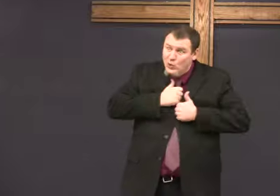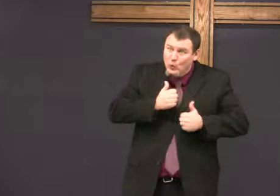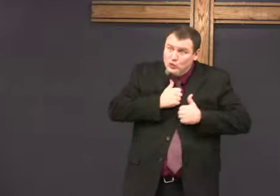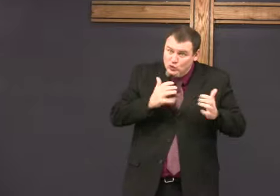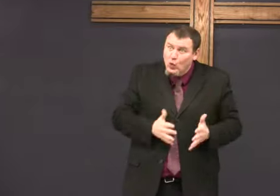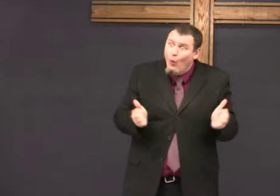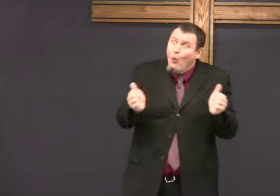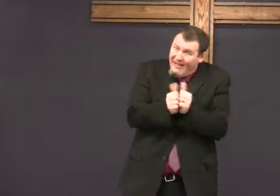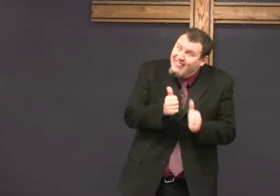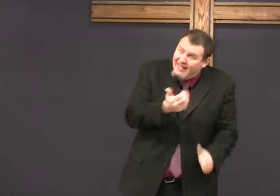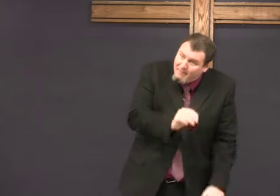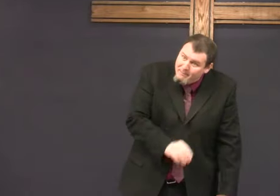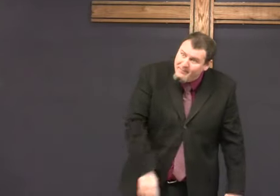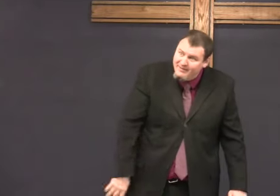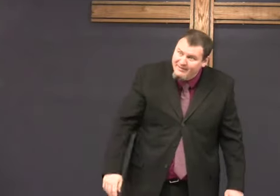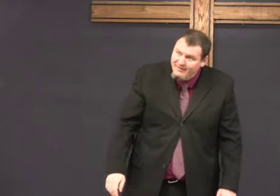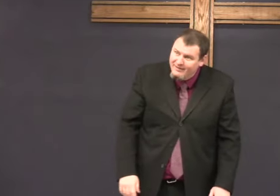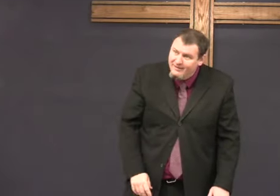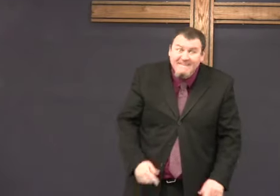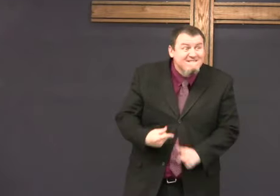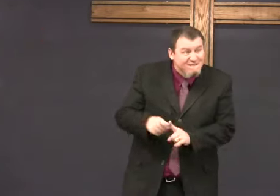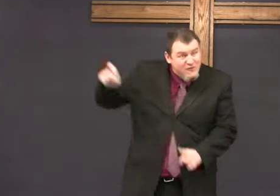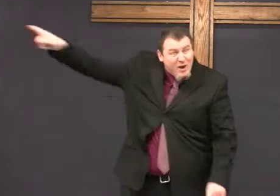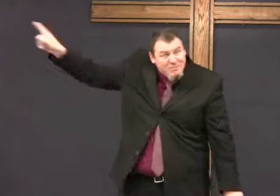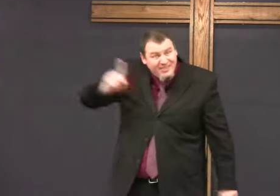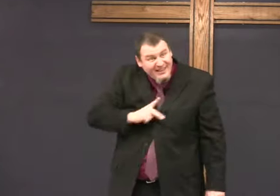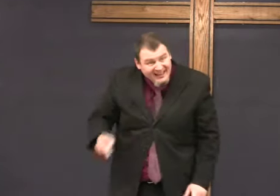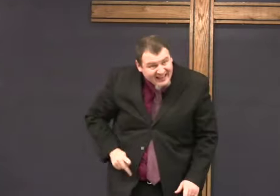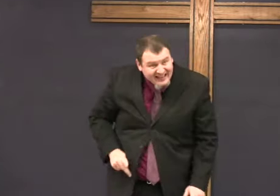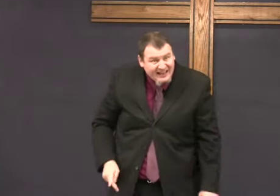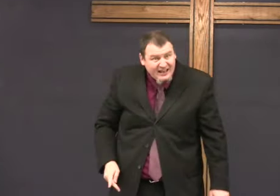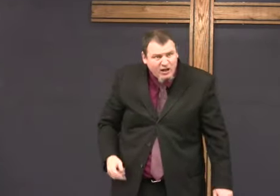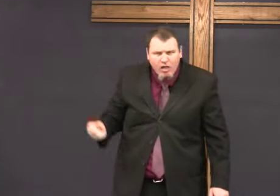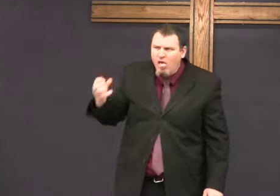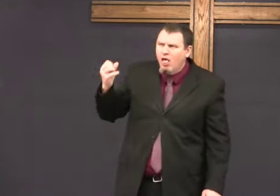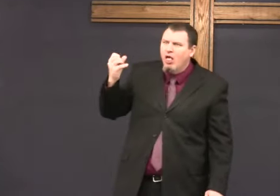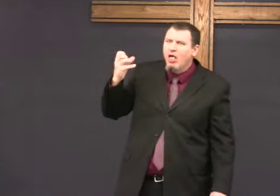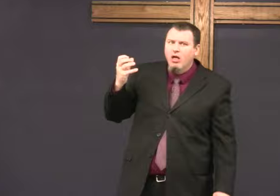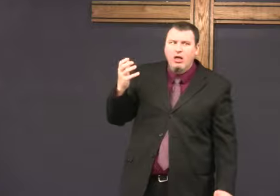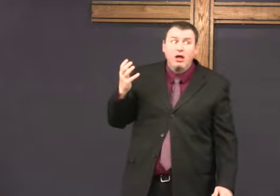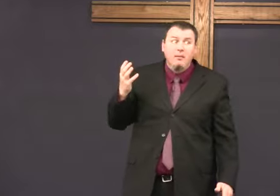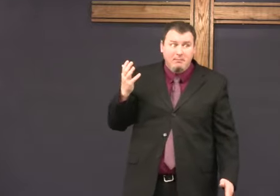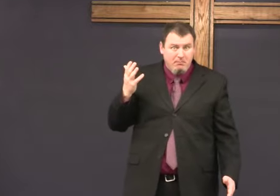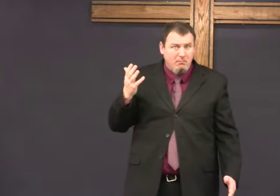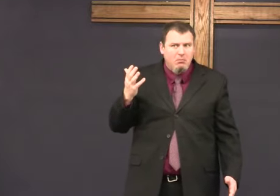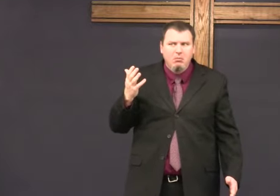Nehemiah had the king's soldiers with him, sent from the king.